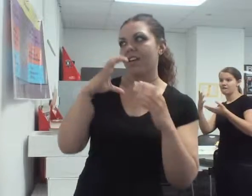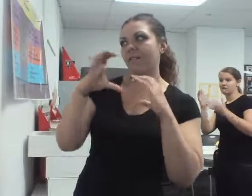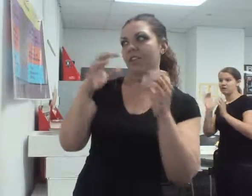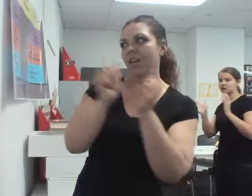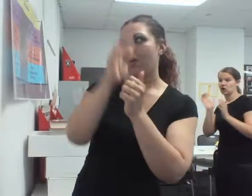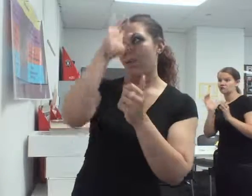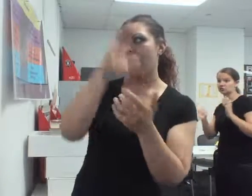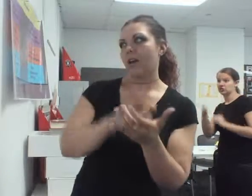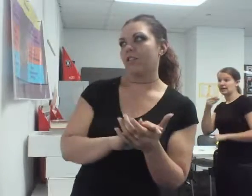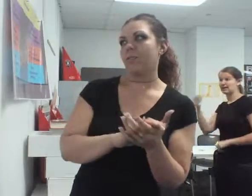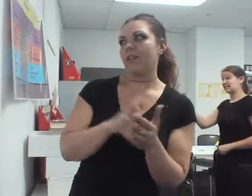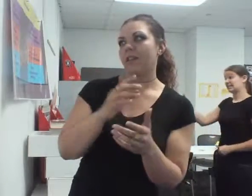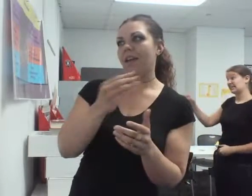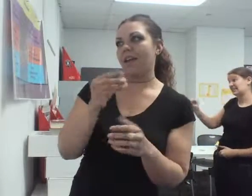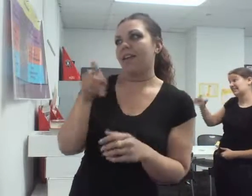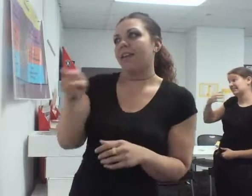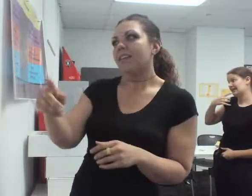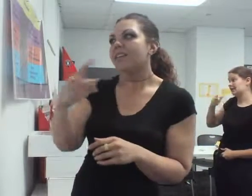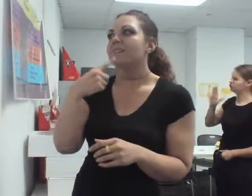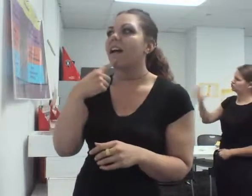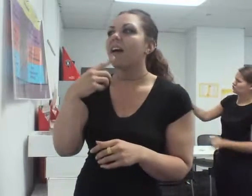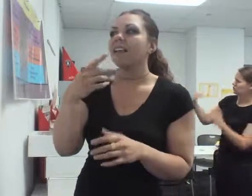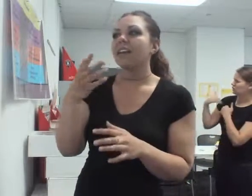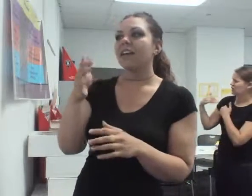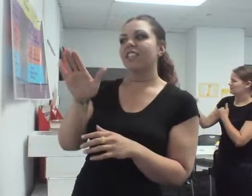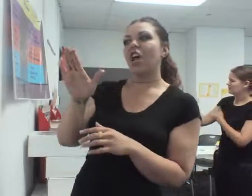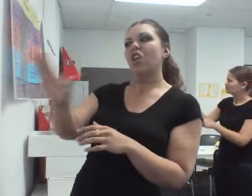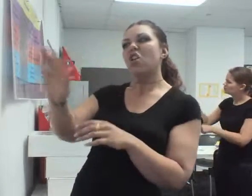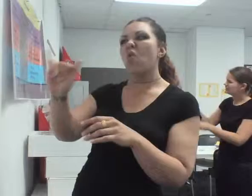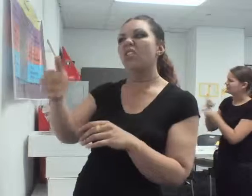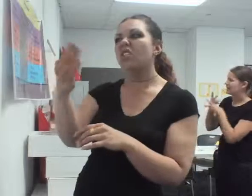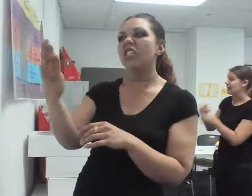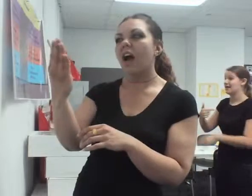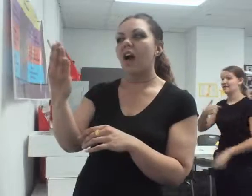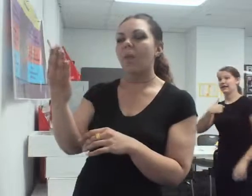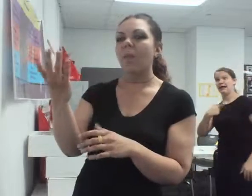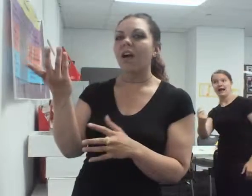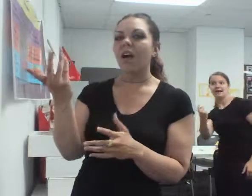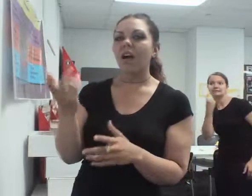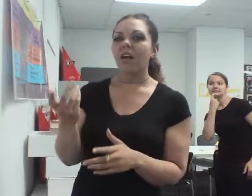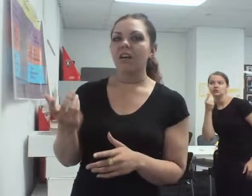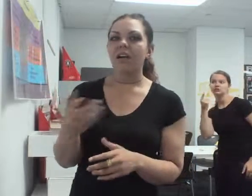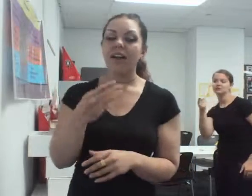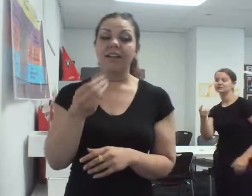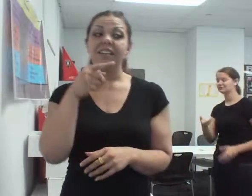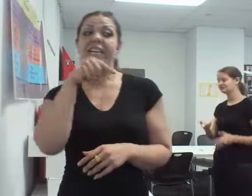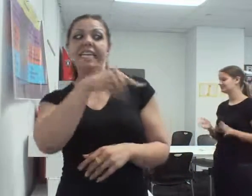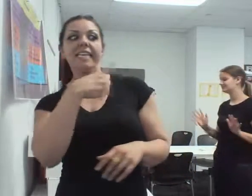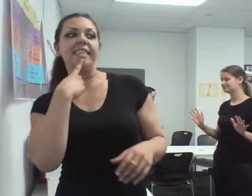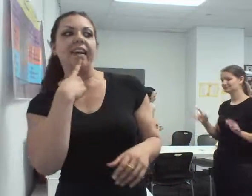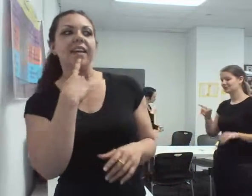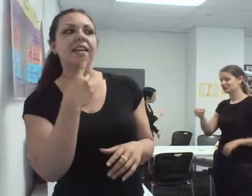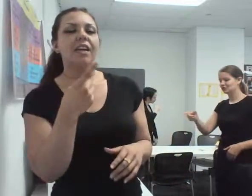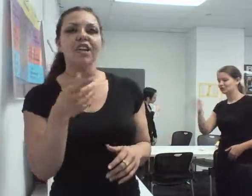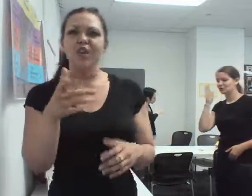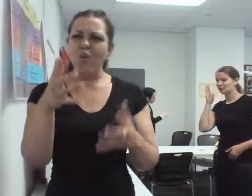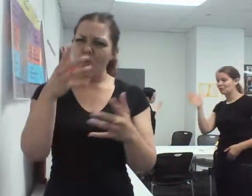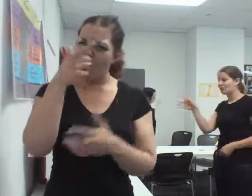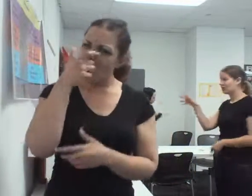said, it's your job, you need to take care of the house. And then I said, so you're going to be watching it, and you're going to want to just start, as soon as you